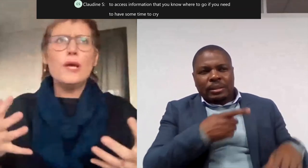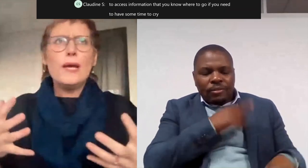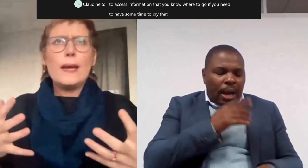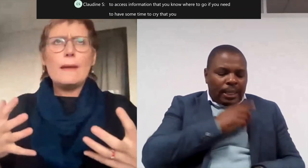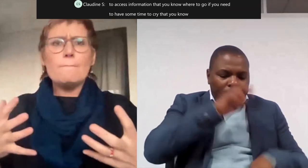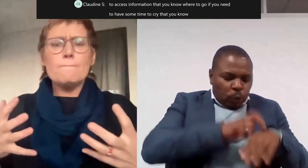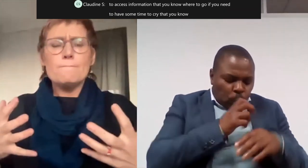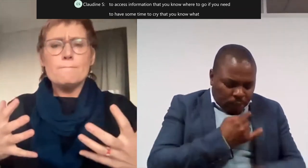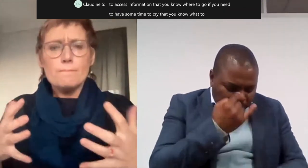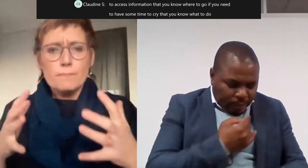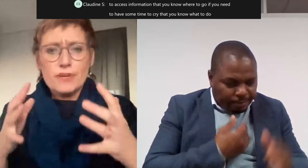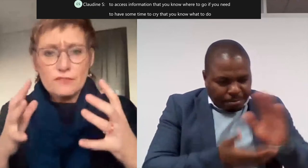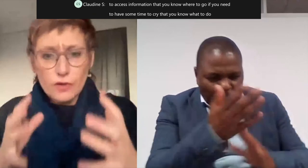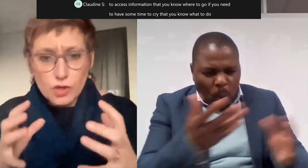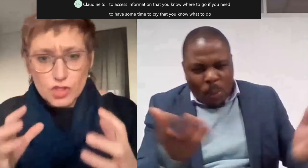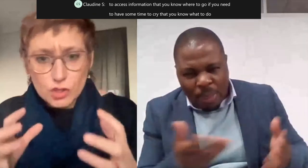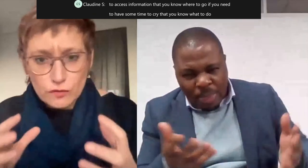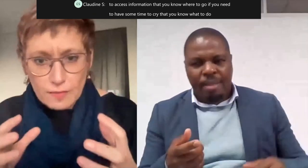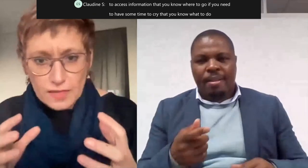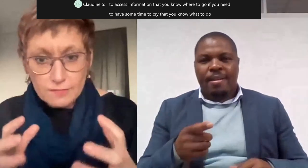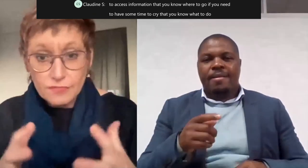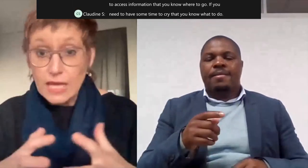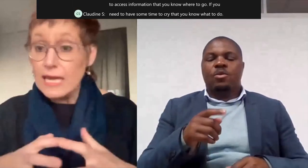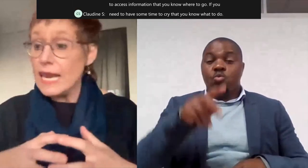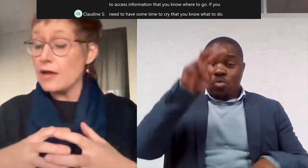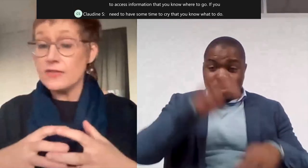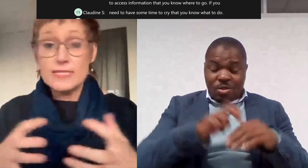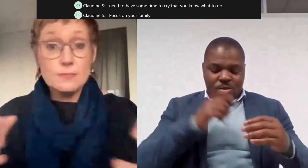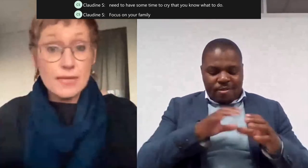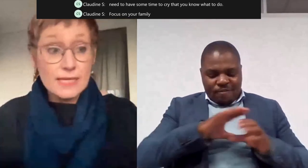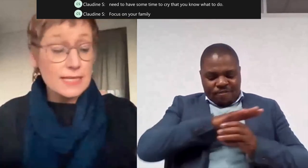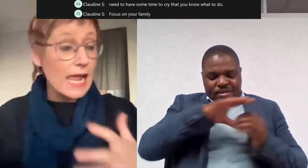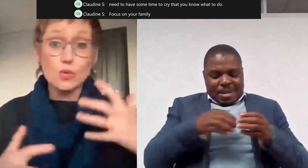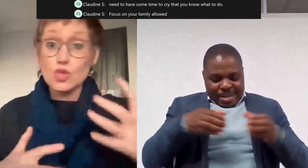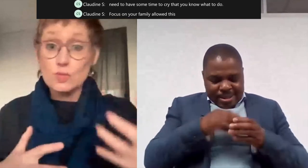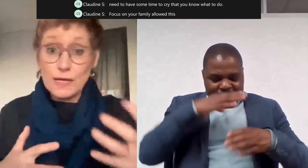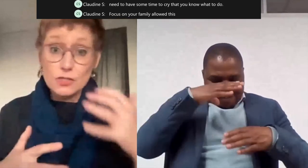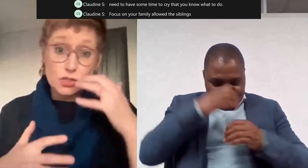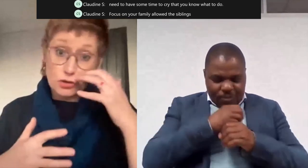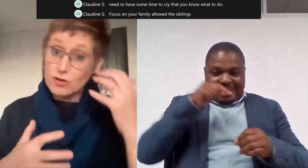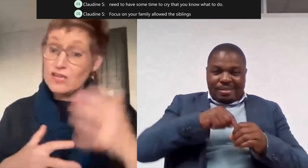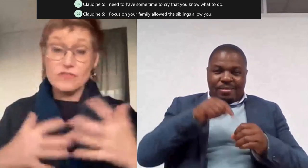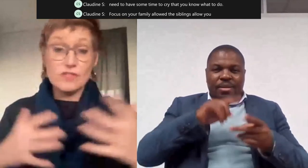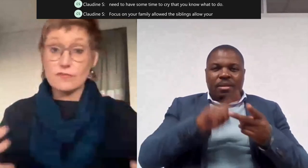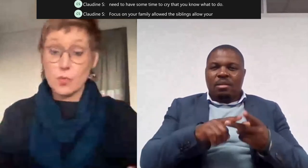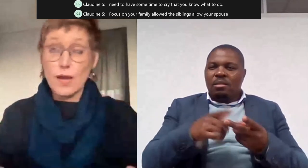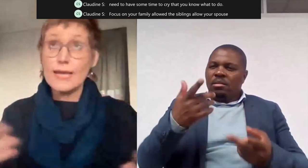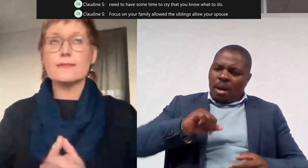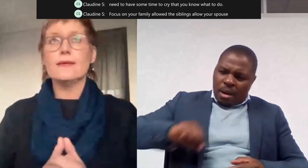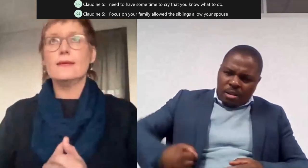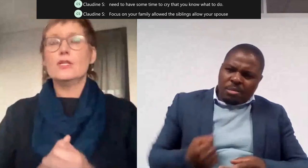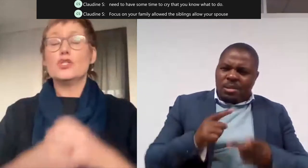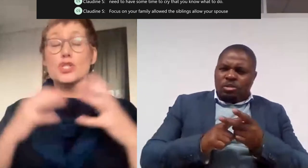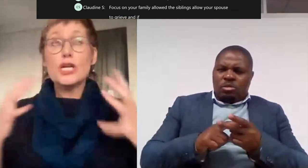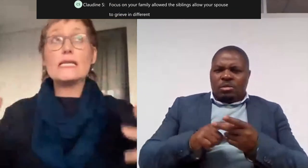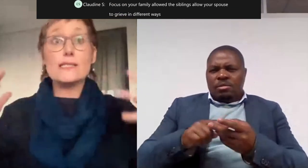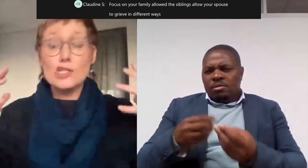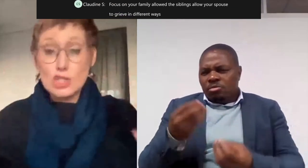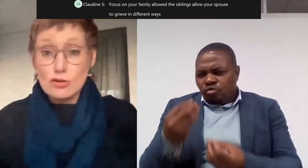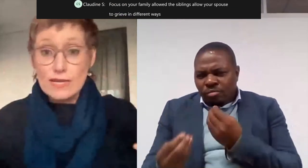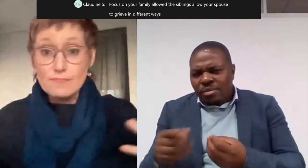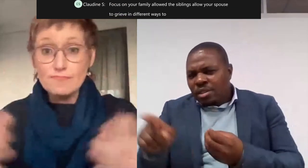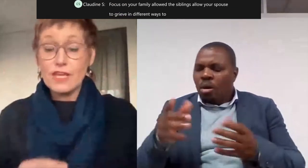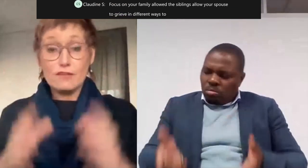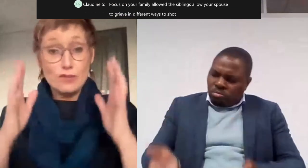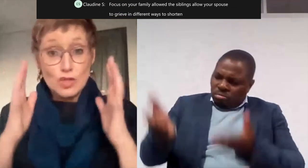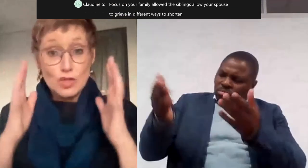what to do, but focus on your family. Allow the siblings, allow your spouse to grieve in different ways, to shout